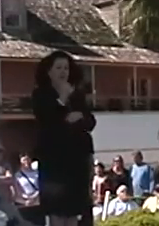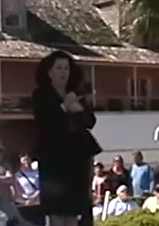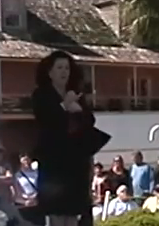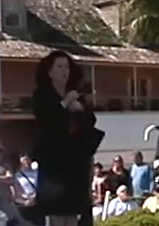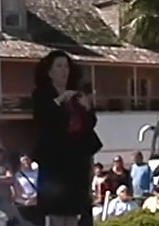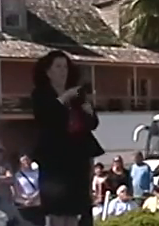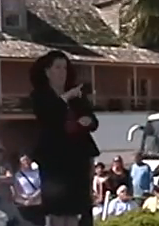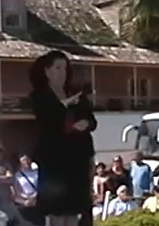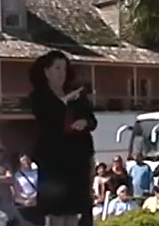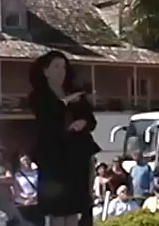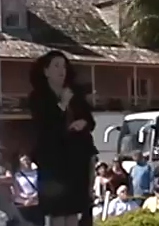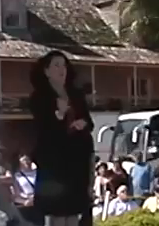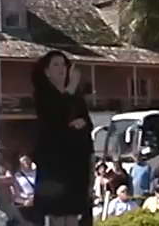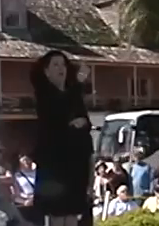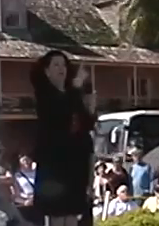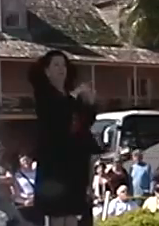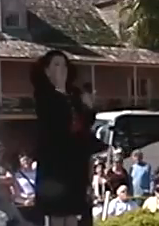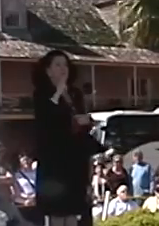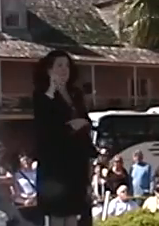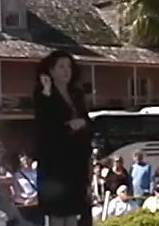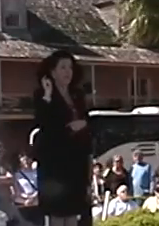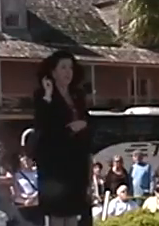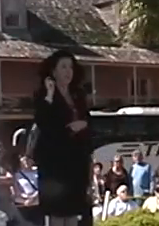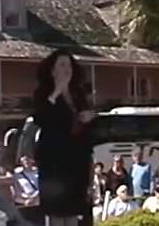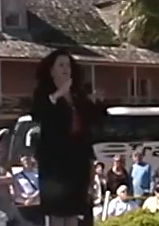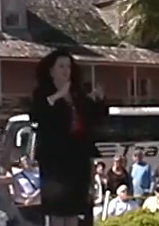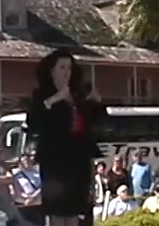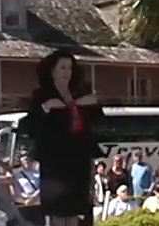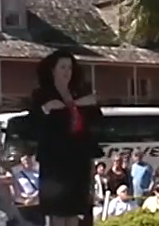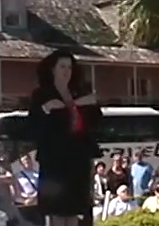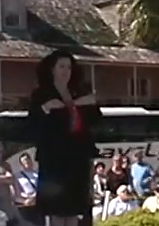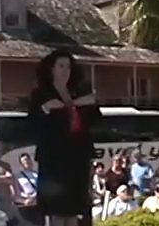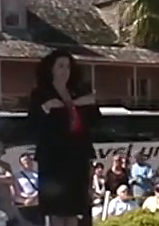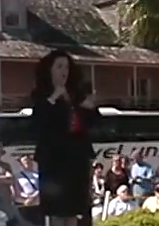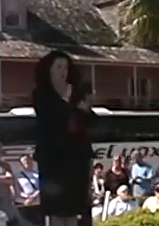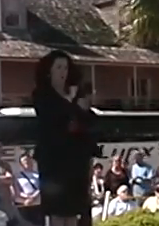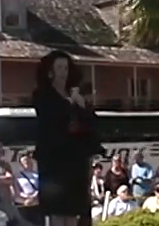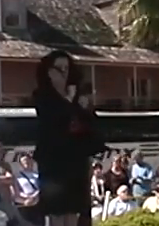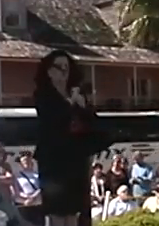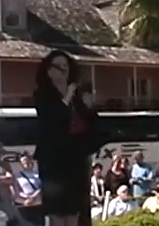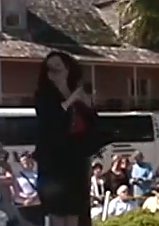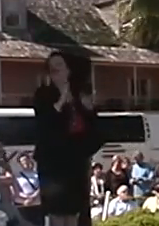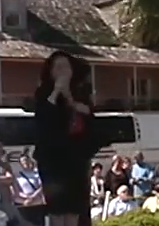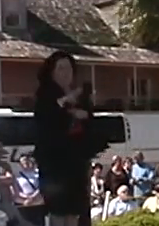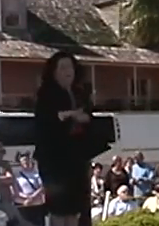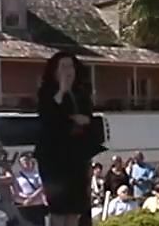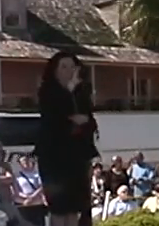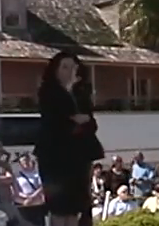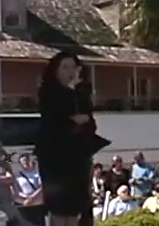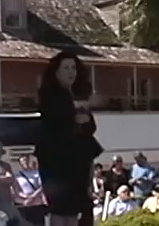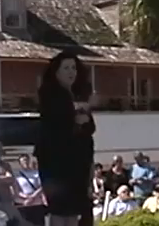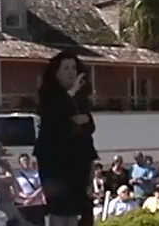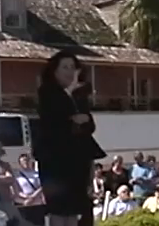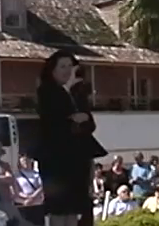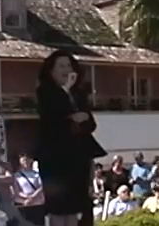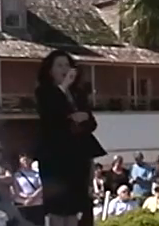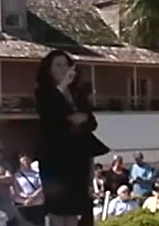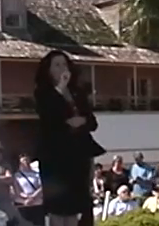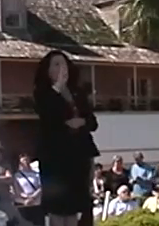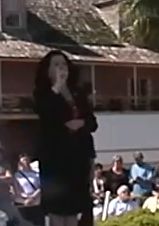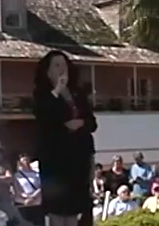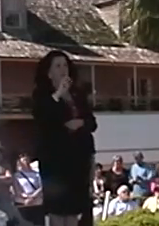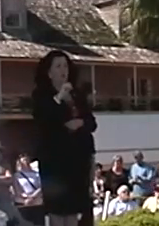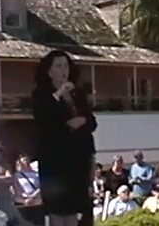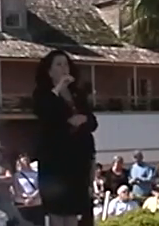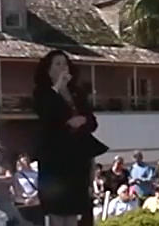Spain in 1514, he accepted the task of conquering the Caribbean, the island of Guadalupe and the